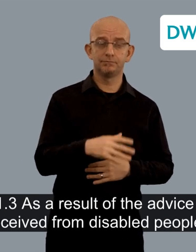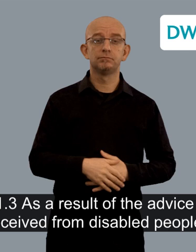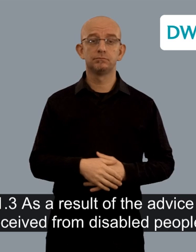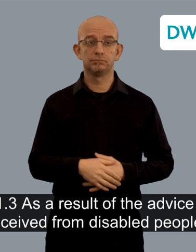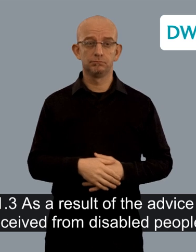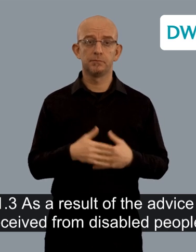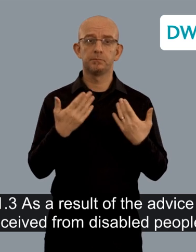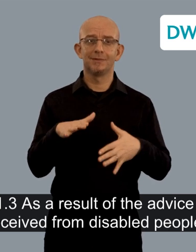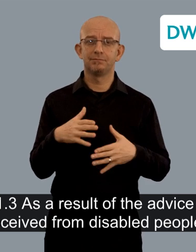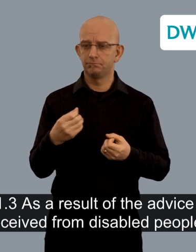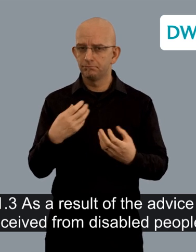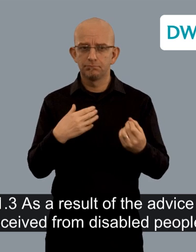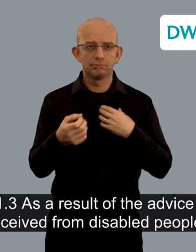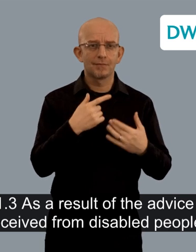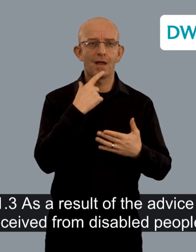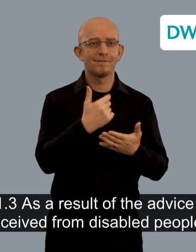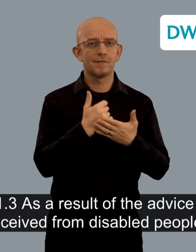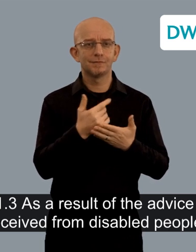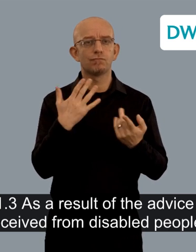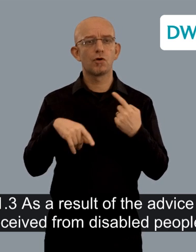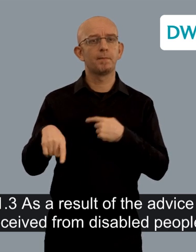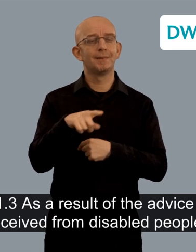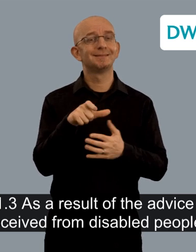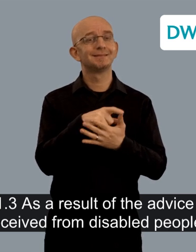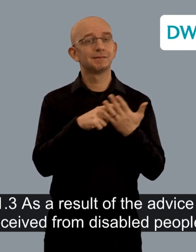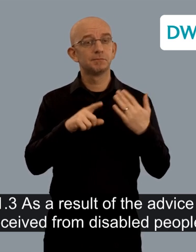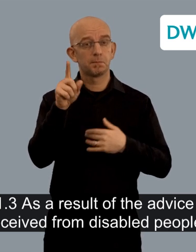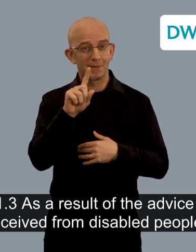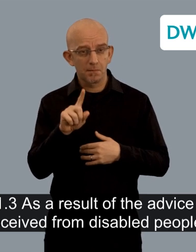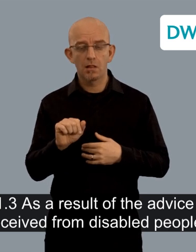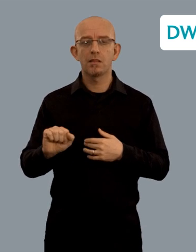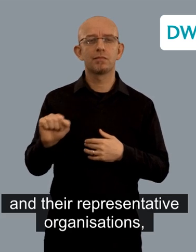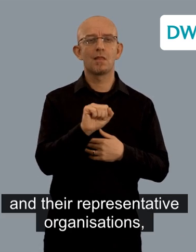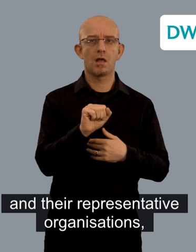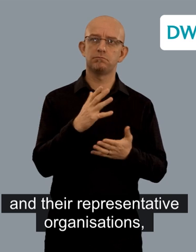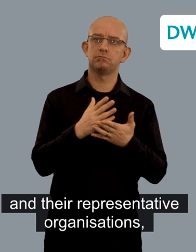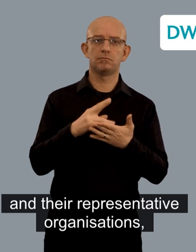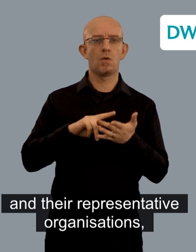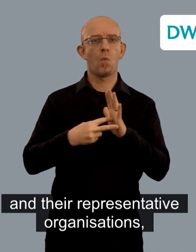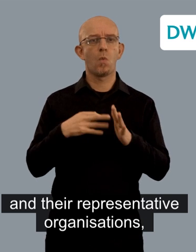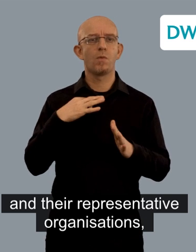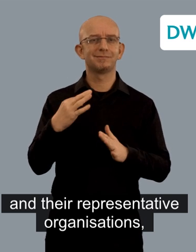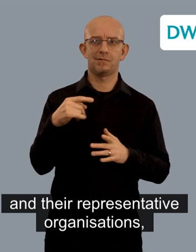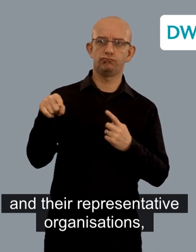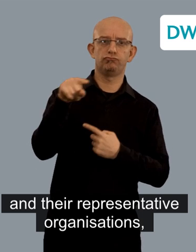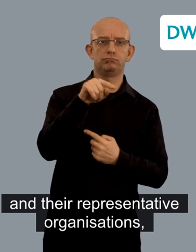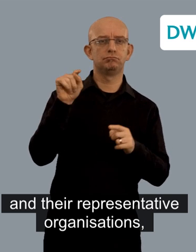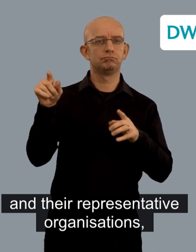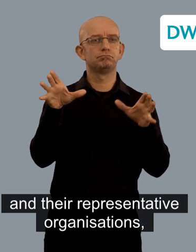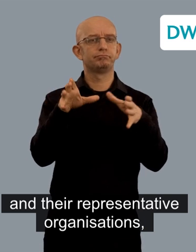1.3. As a result of the advice received from disabled people and their representative